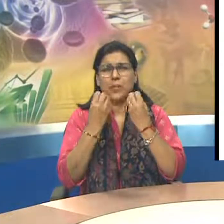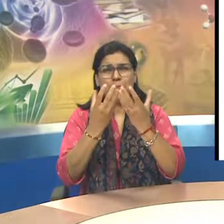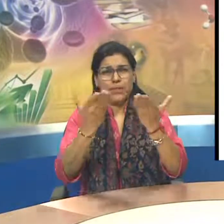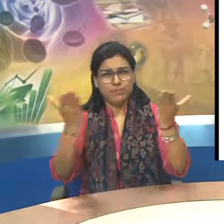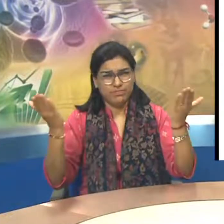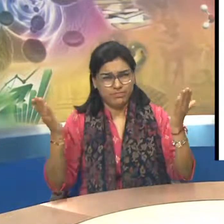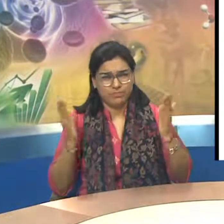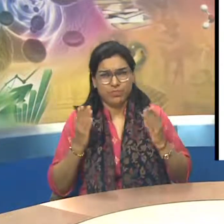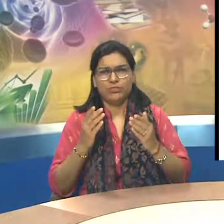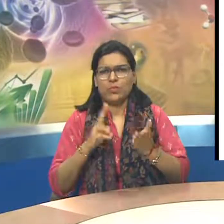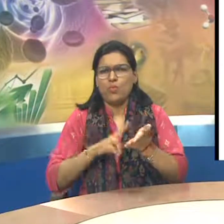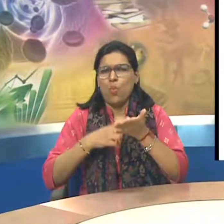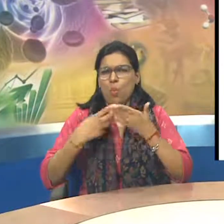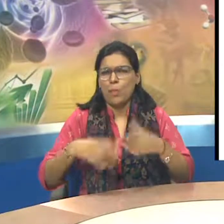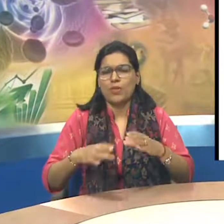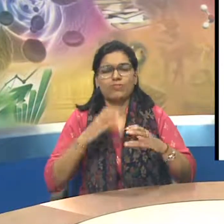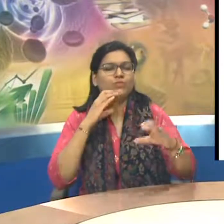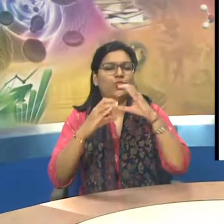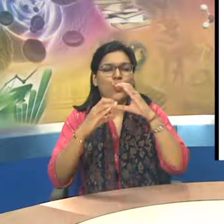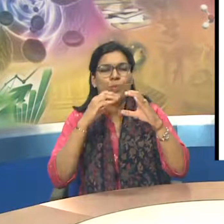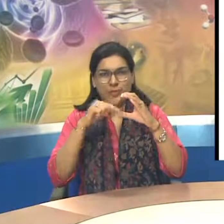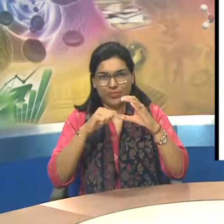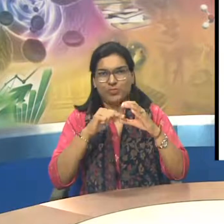a process of sharing